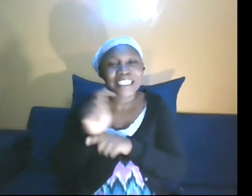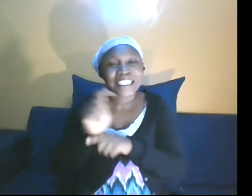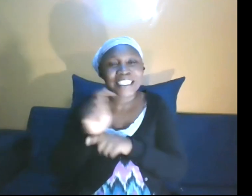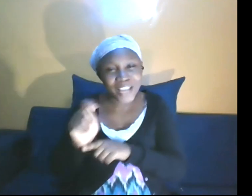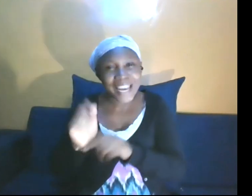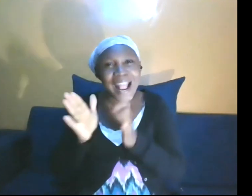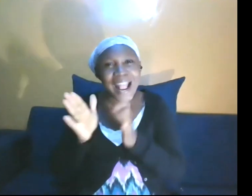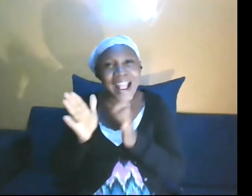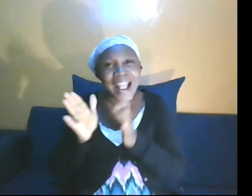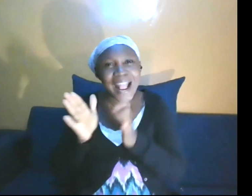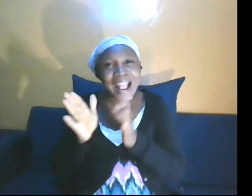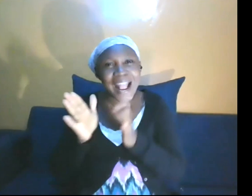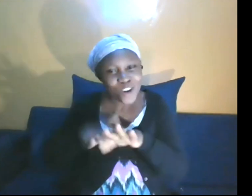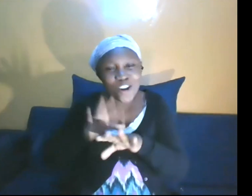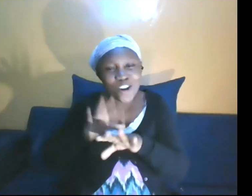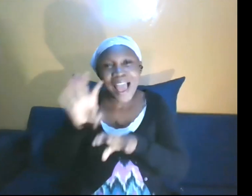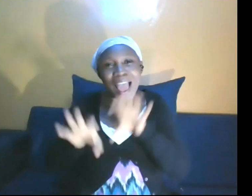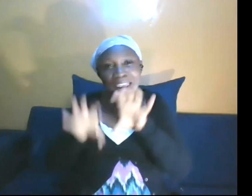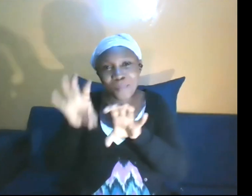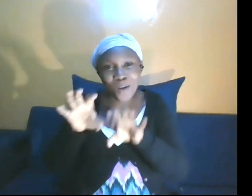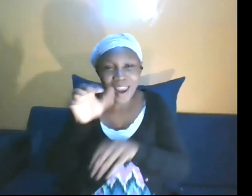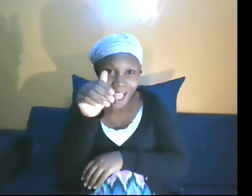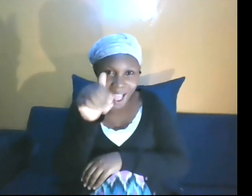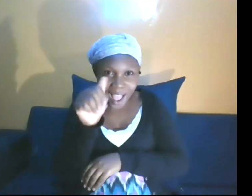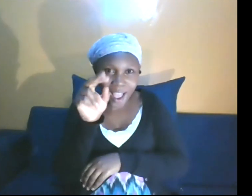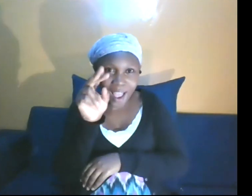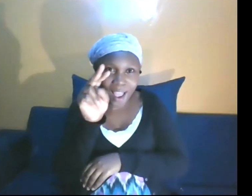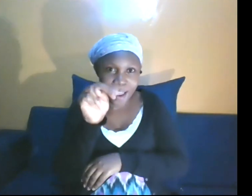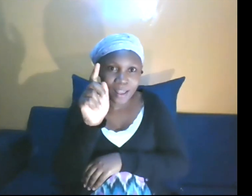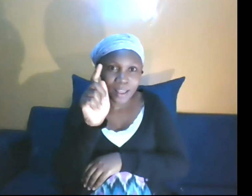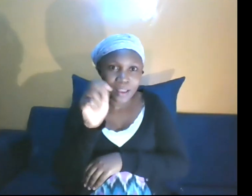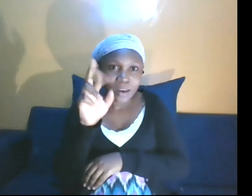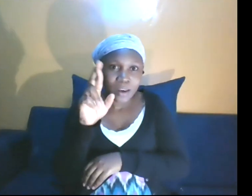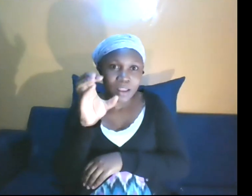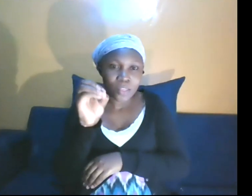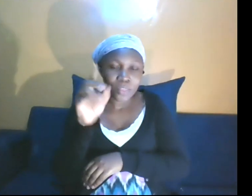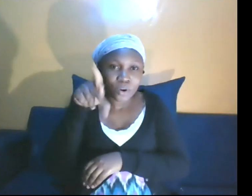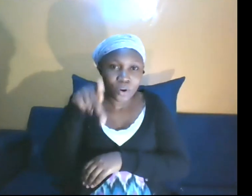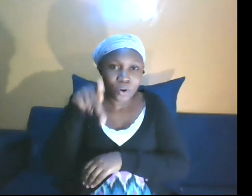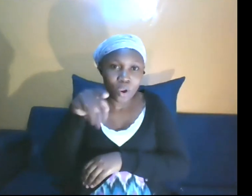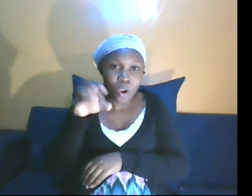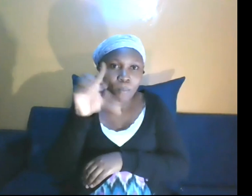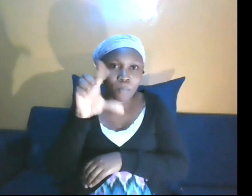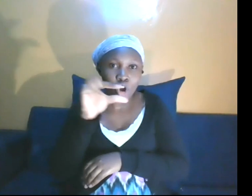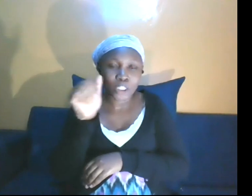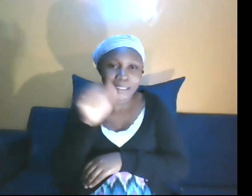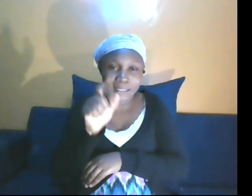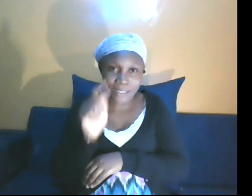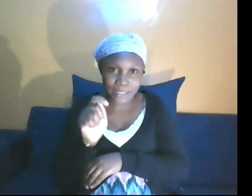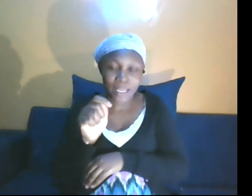kind of the lens that I'm coming in. And I can say about Sheila, she's not here today, but she is also a